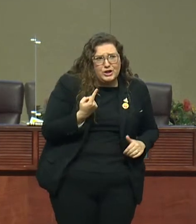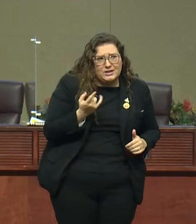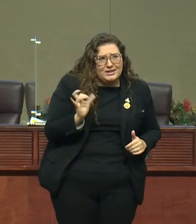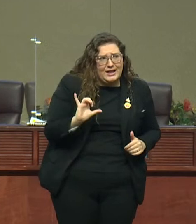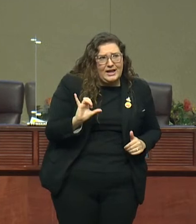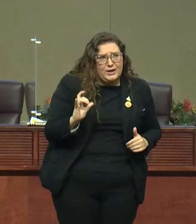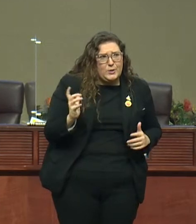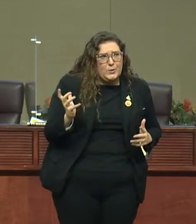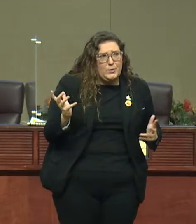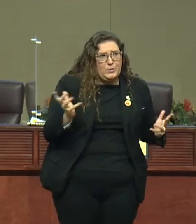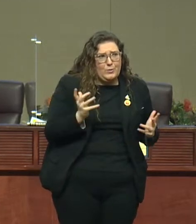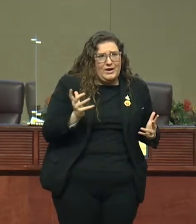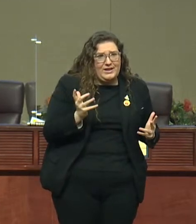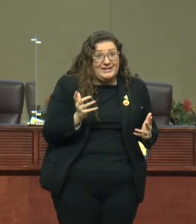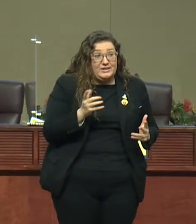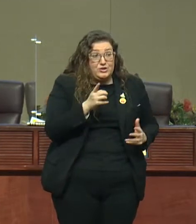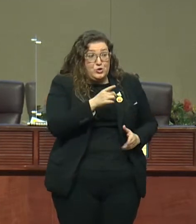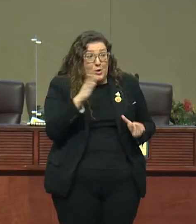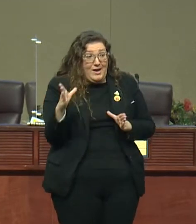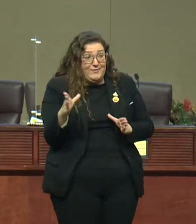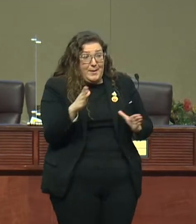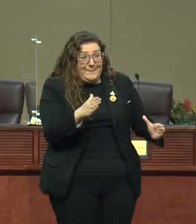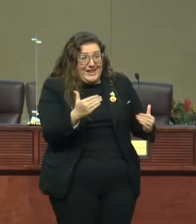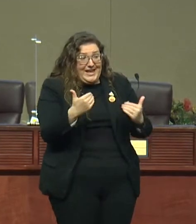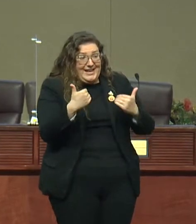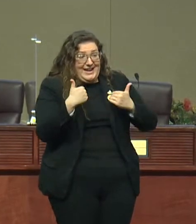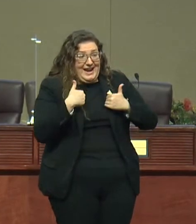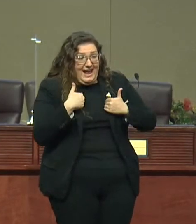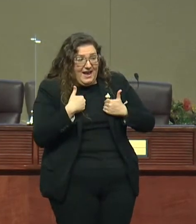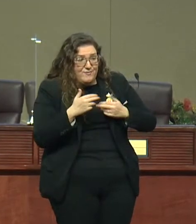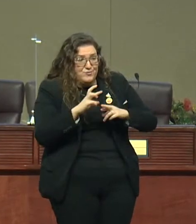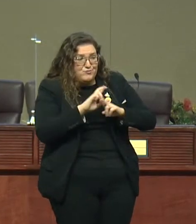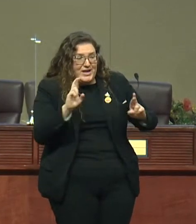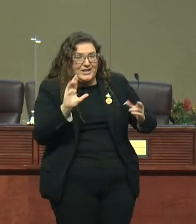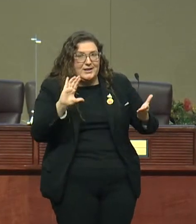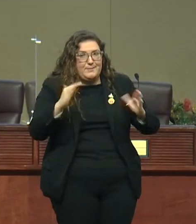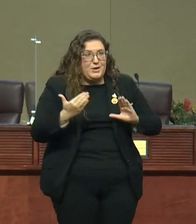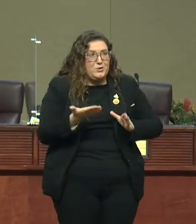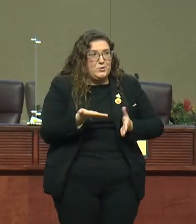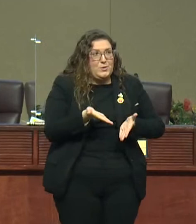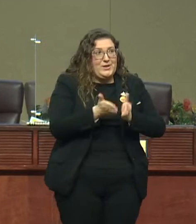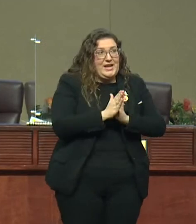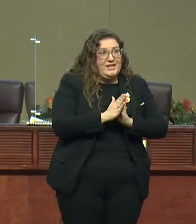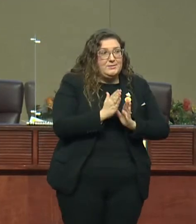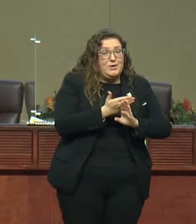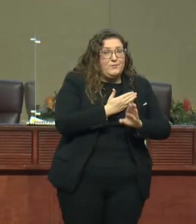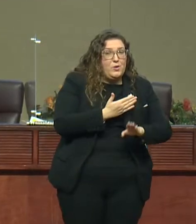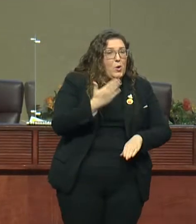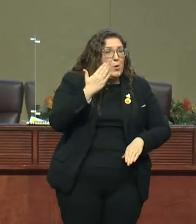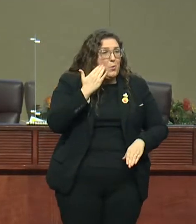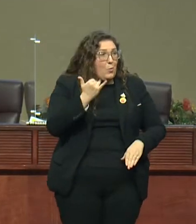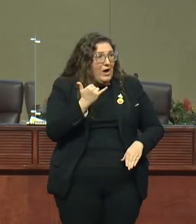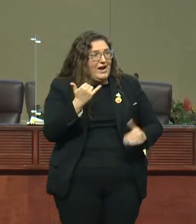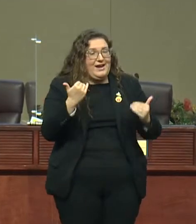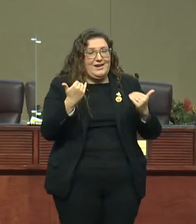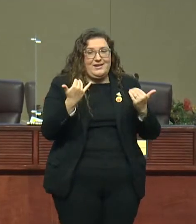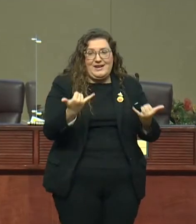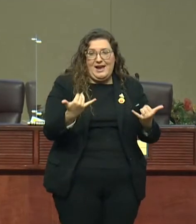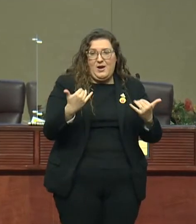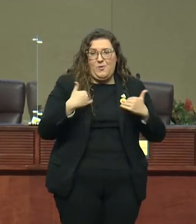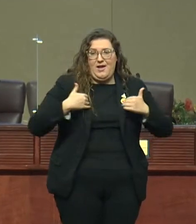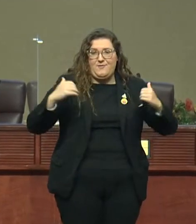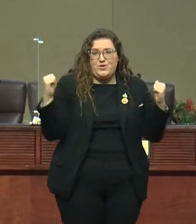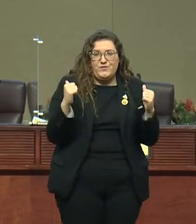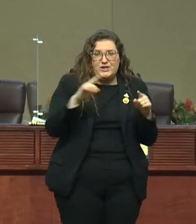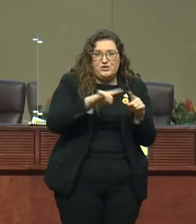he last asked? Reference to the coolers being here, the refrigerators being here, we have the pieces in place.